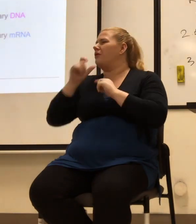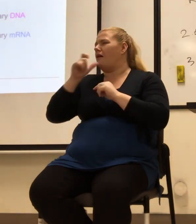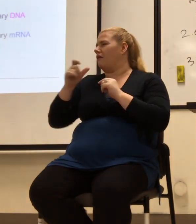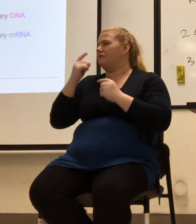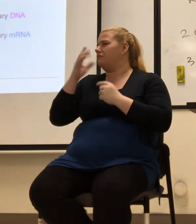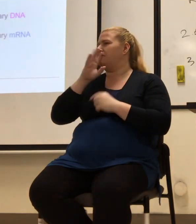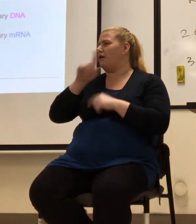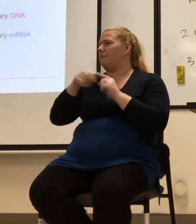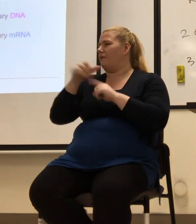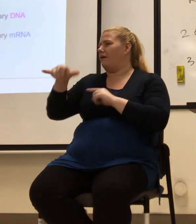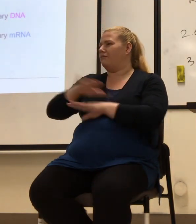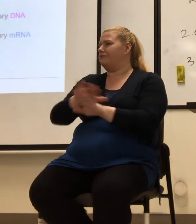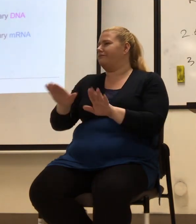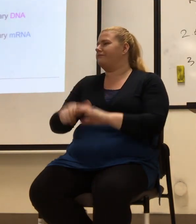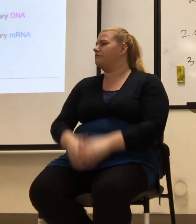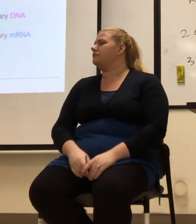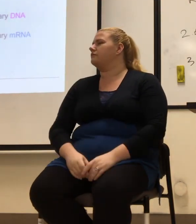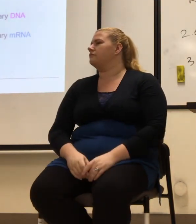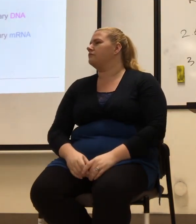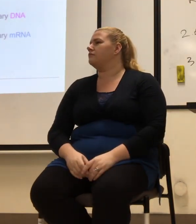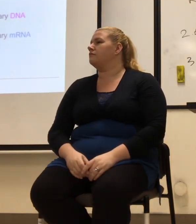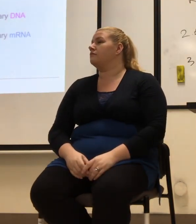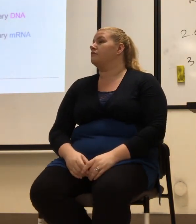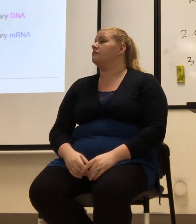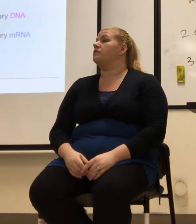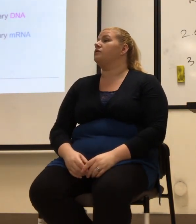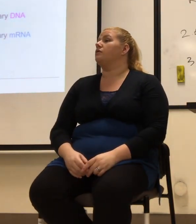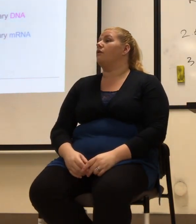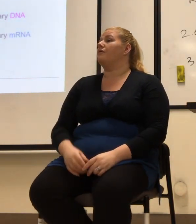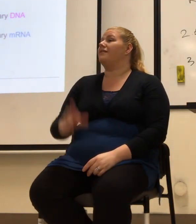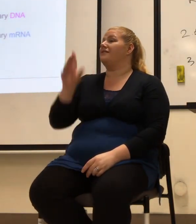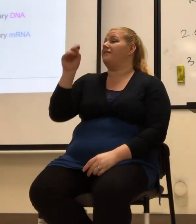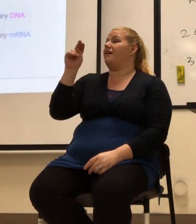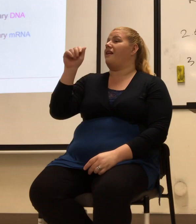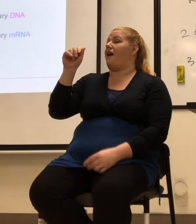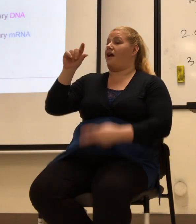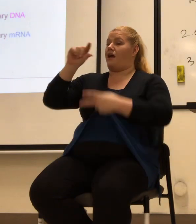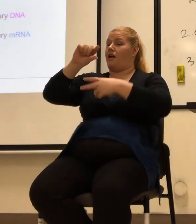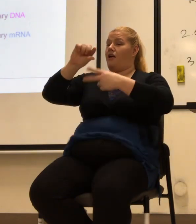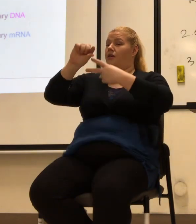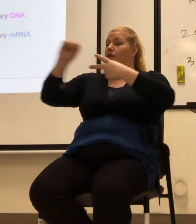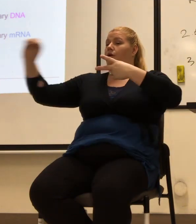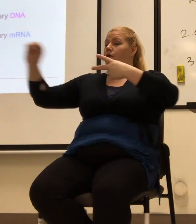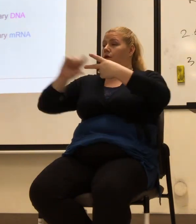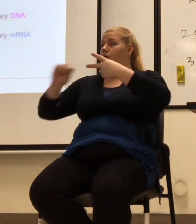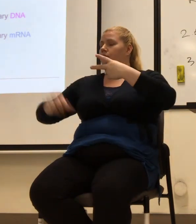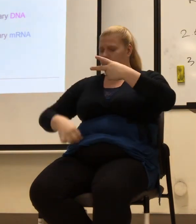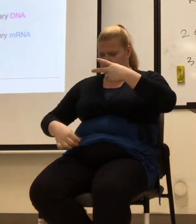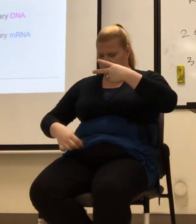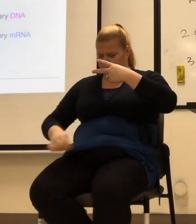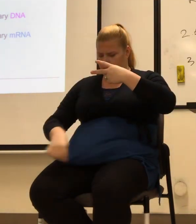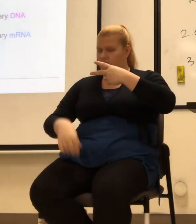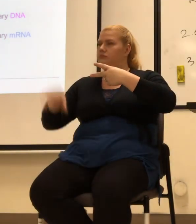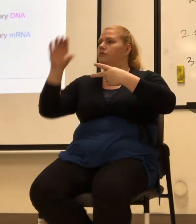Okay, so given the DNA coding strand, so I give you some triple letters there.